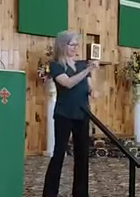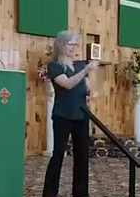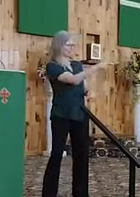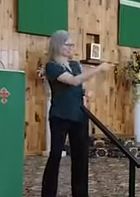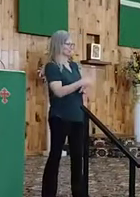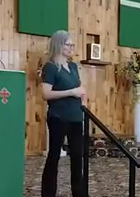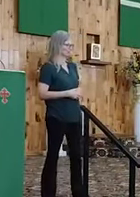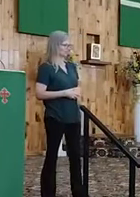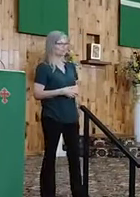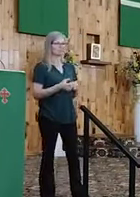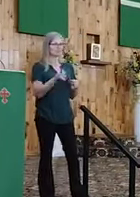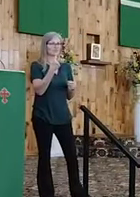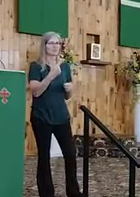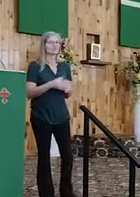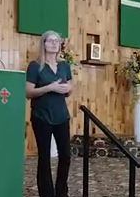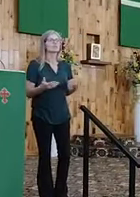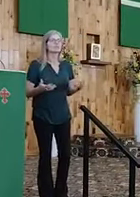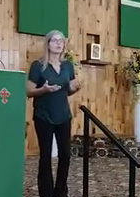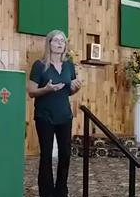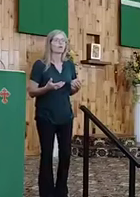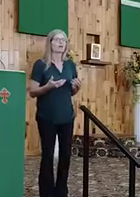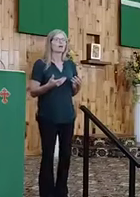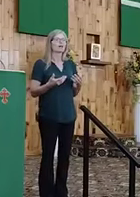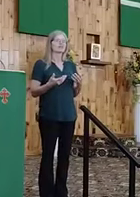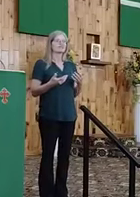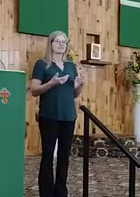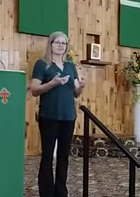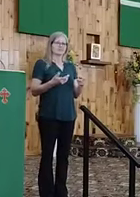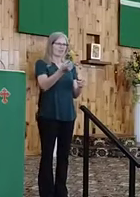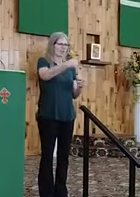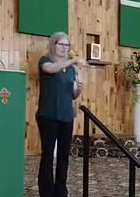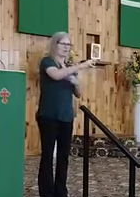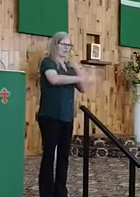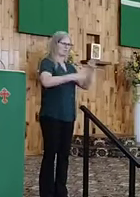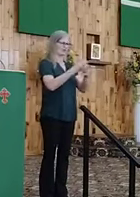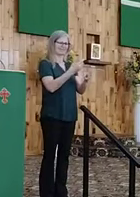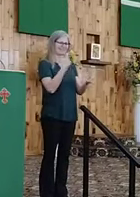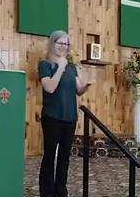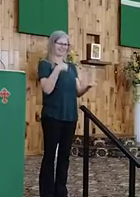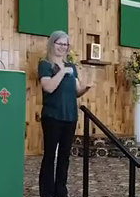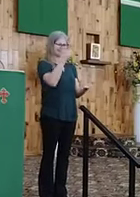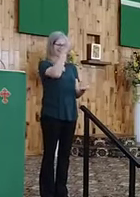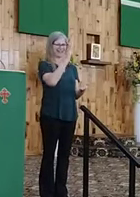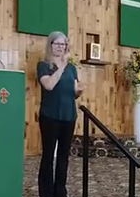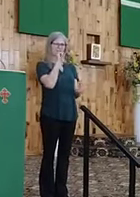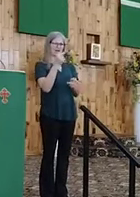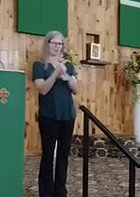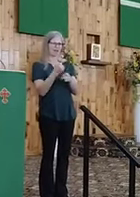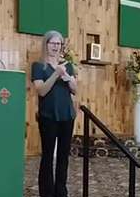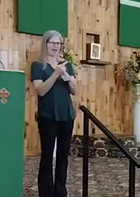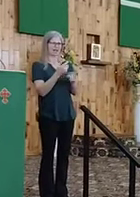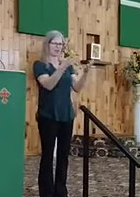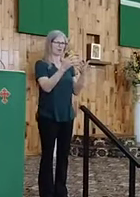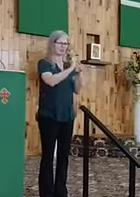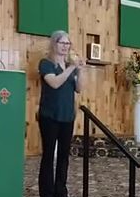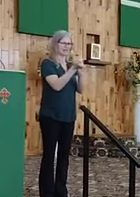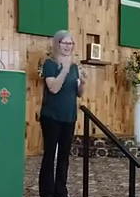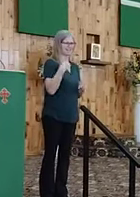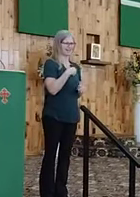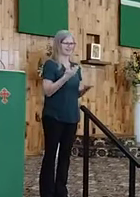want to tell us that God didn't do it right. So they want to change us. They want to make us like God made a mistake. Well, I have news for you. God doesn't